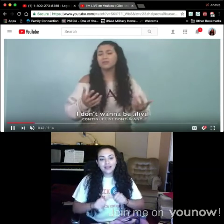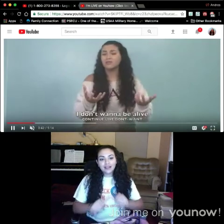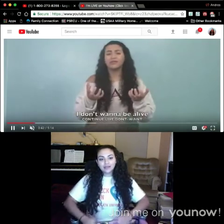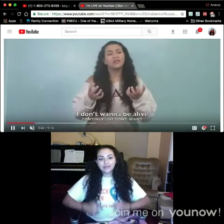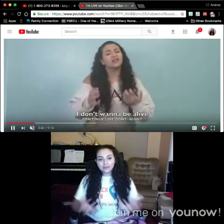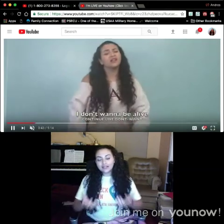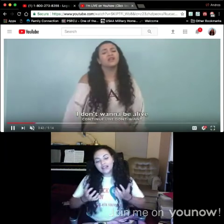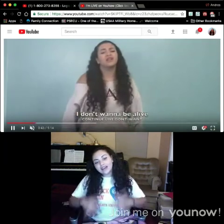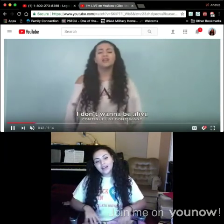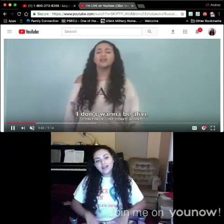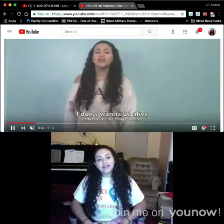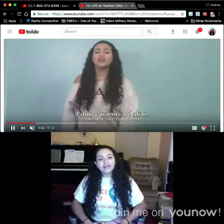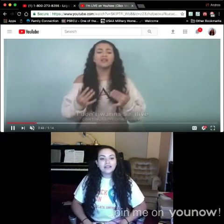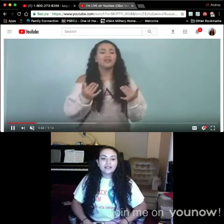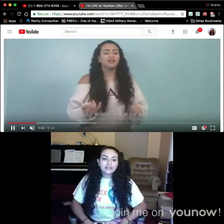I don't wanna be alive.